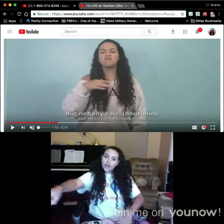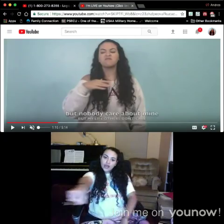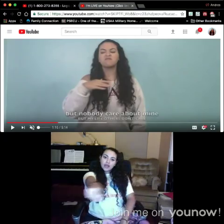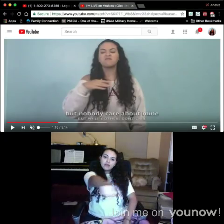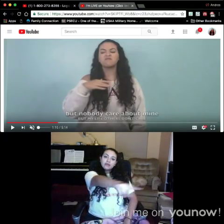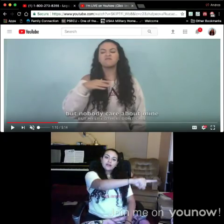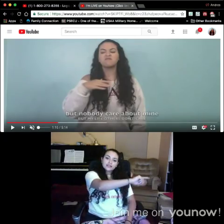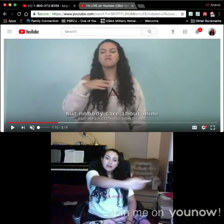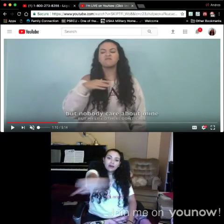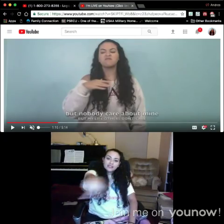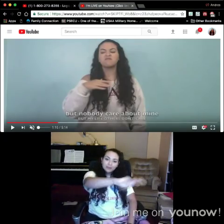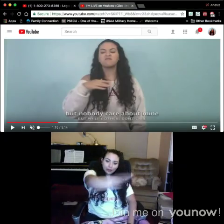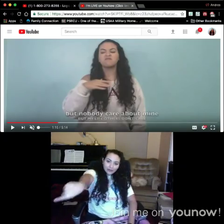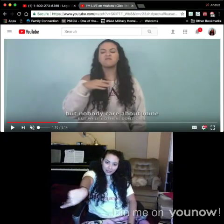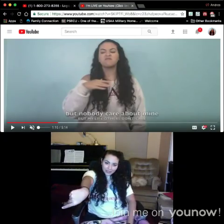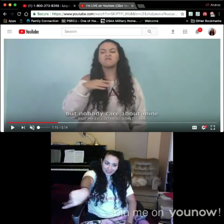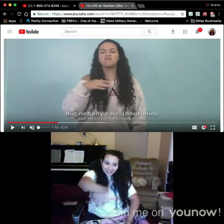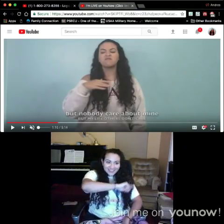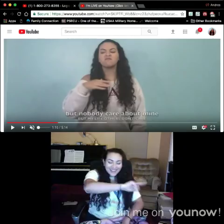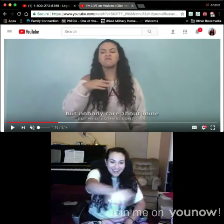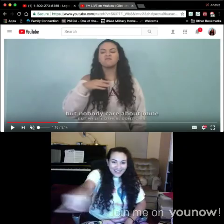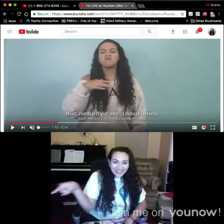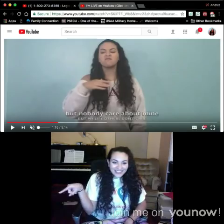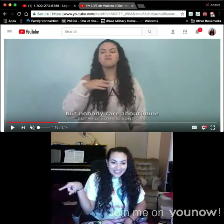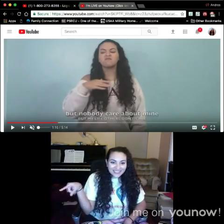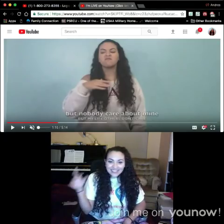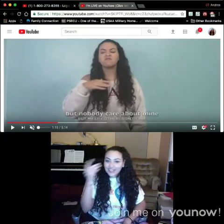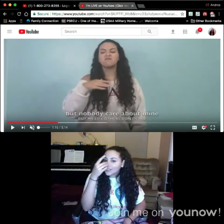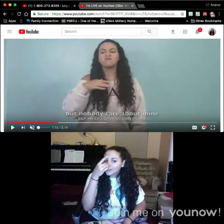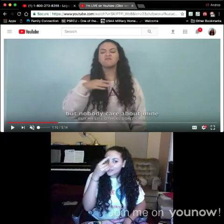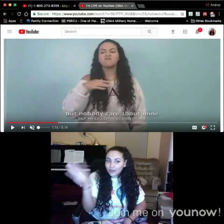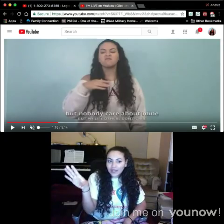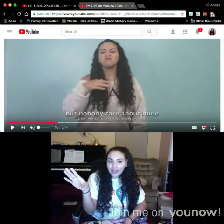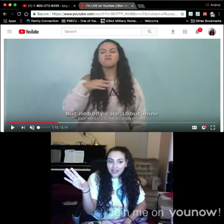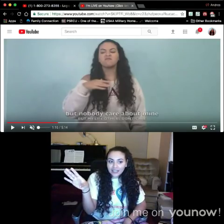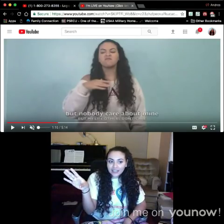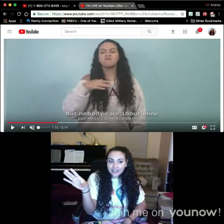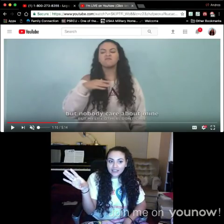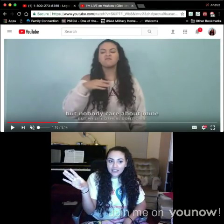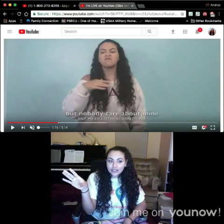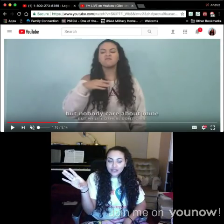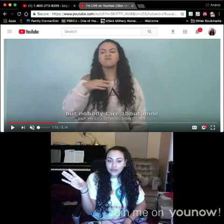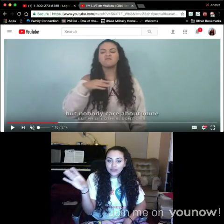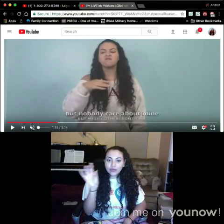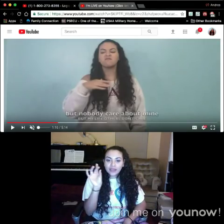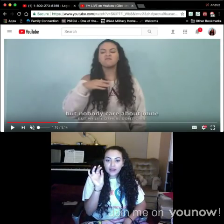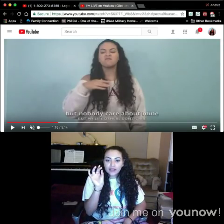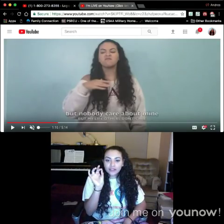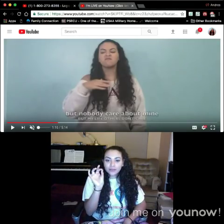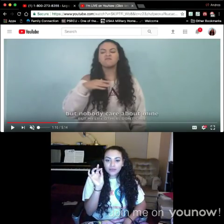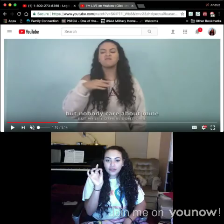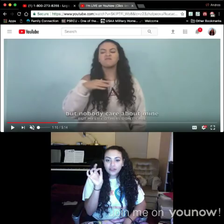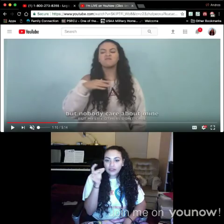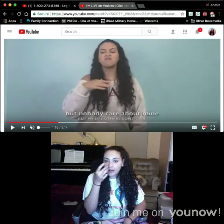to everyone else, all these people over here. Others don't care. So for don't care, it's